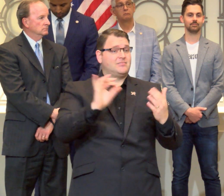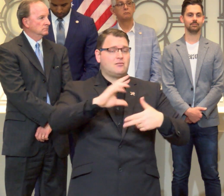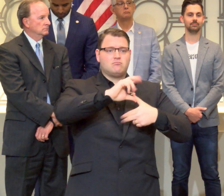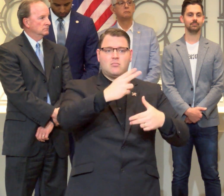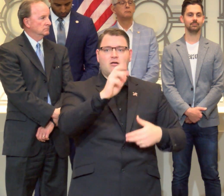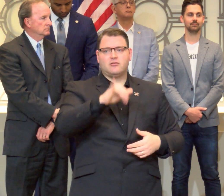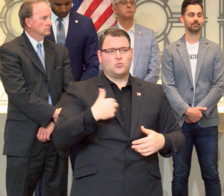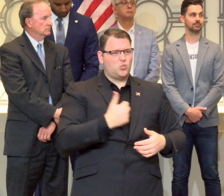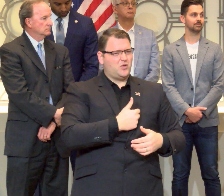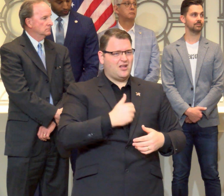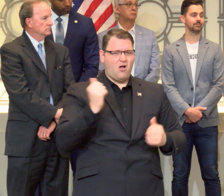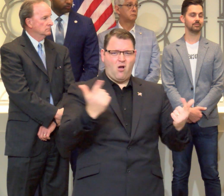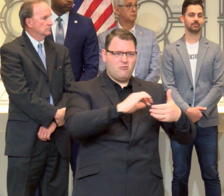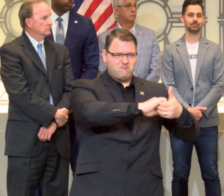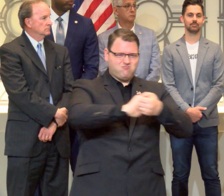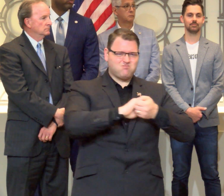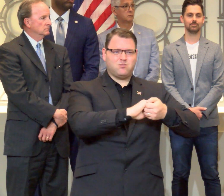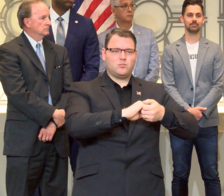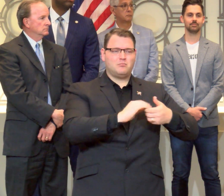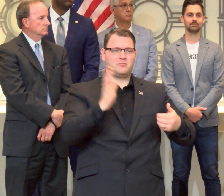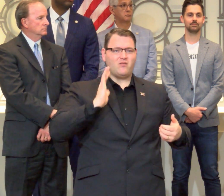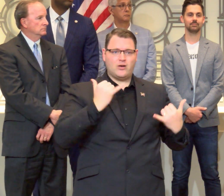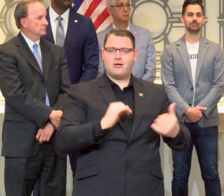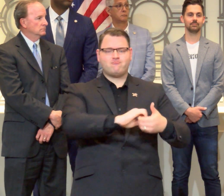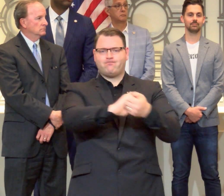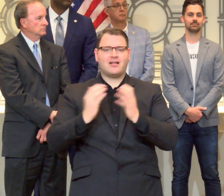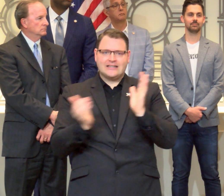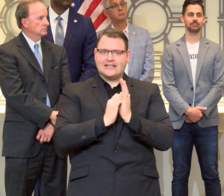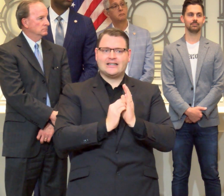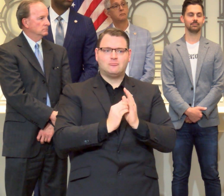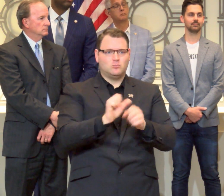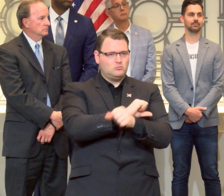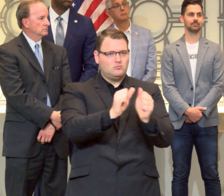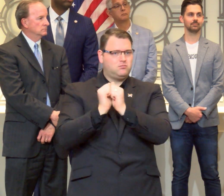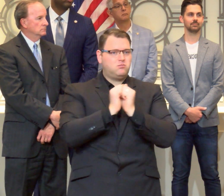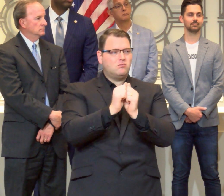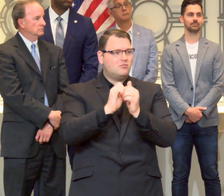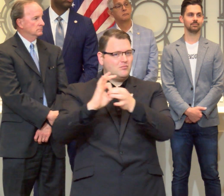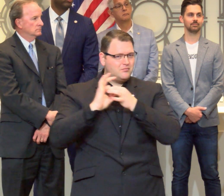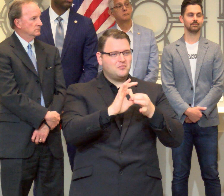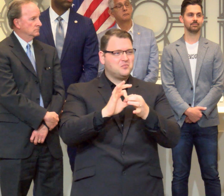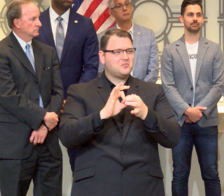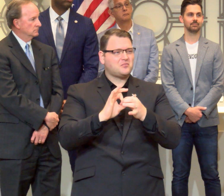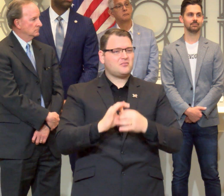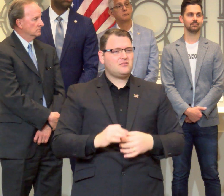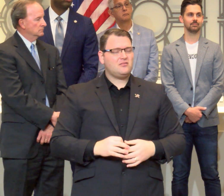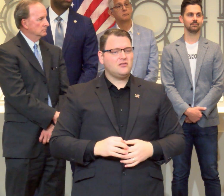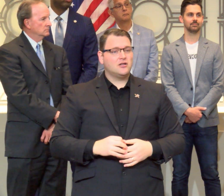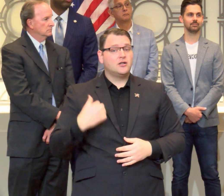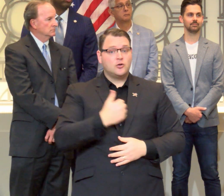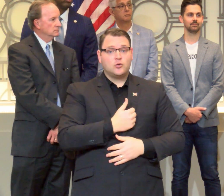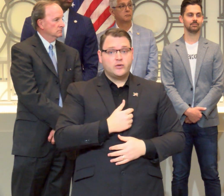come together. So the only point that I would say, if we are responsible and we do collectively what everyone has been asked to